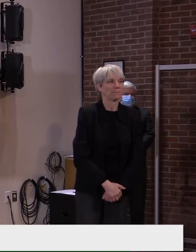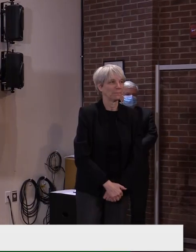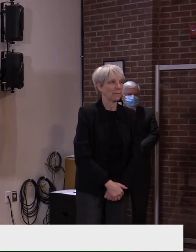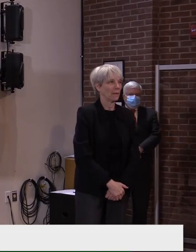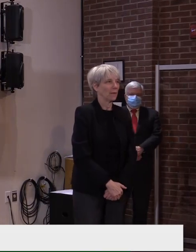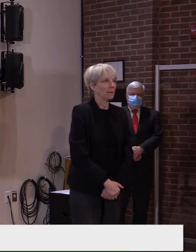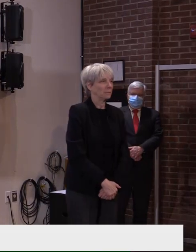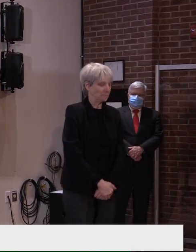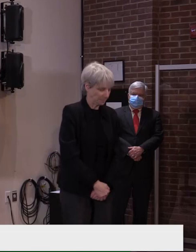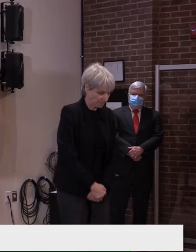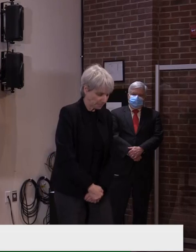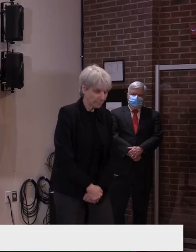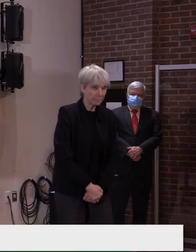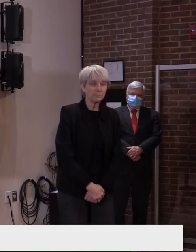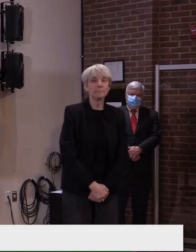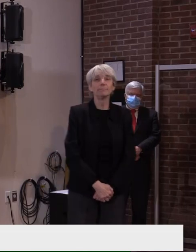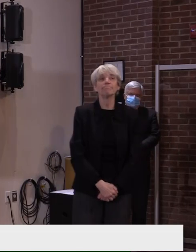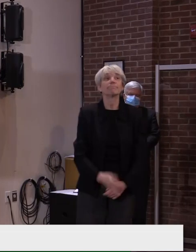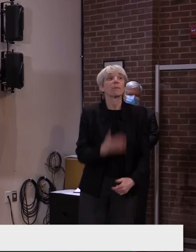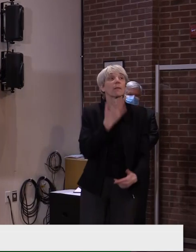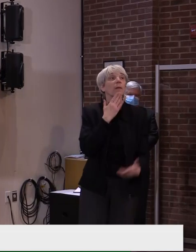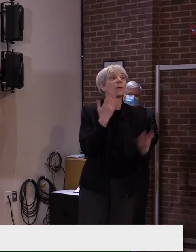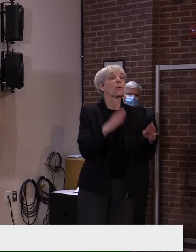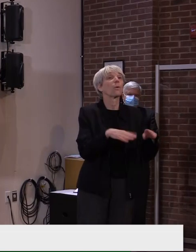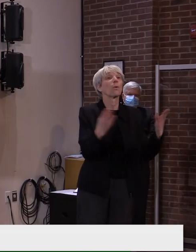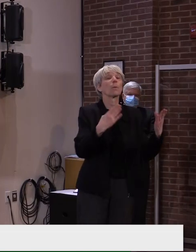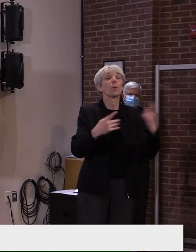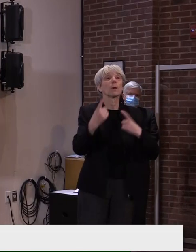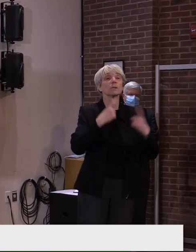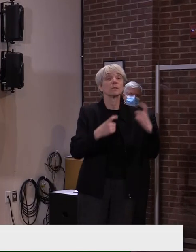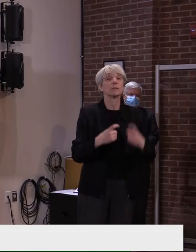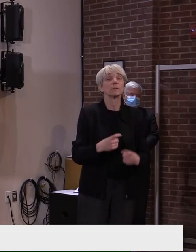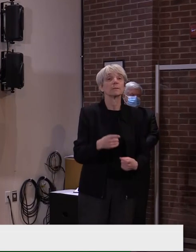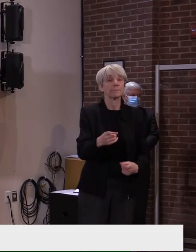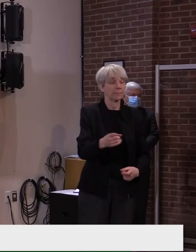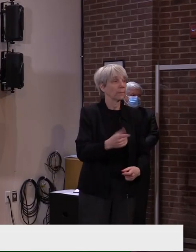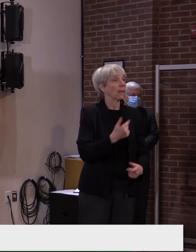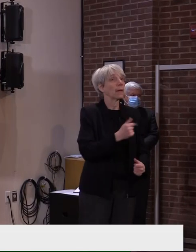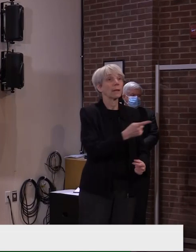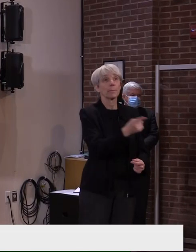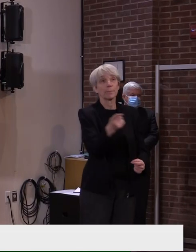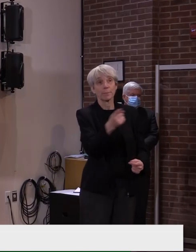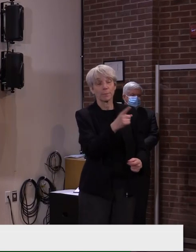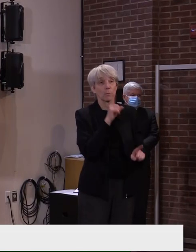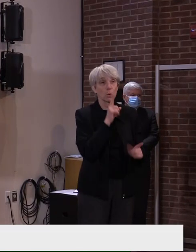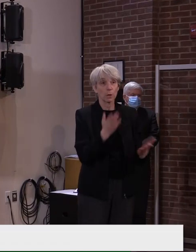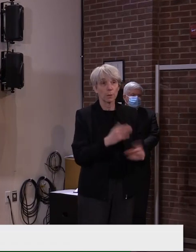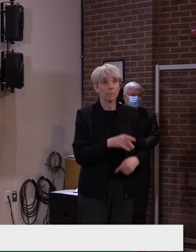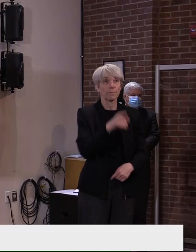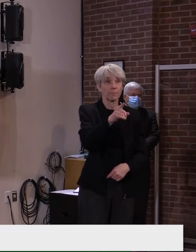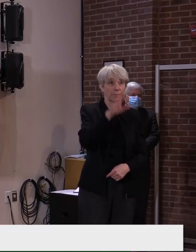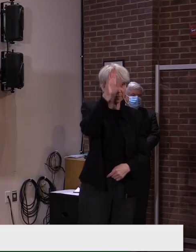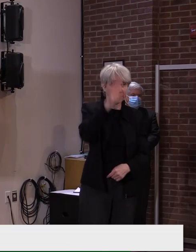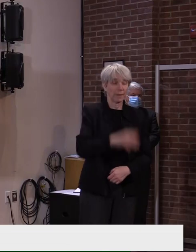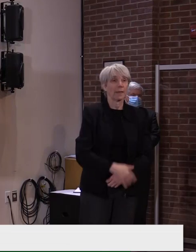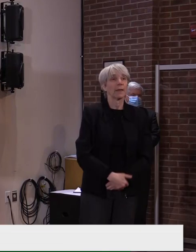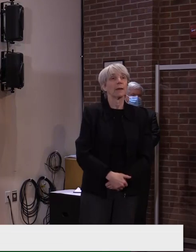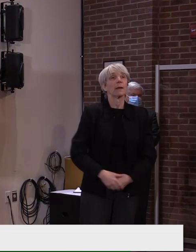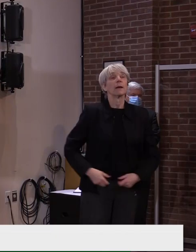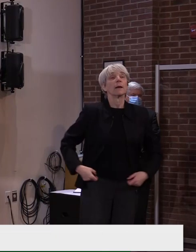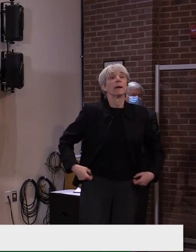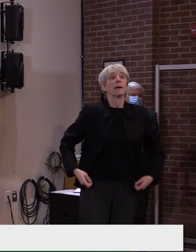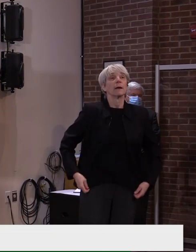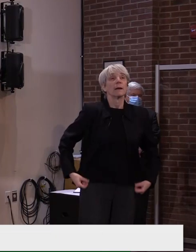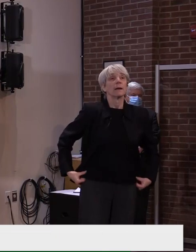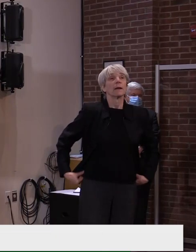Thank you, Dr. Levine. We'll now open it up to questions. Starting with folks in the room. Governor, the thing that most perked my ears up about